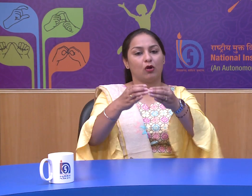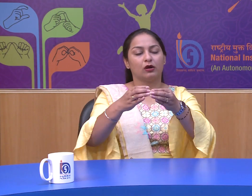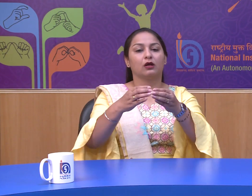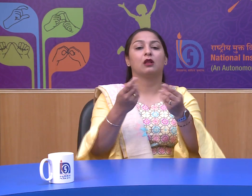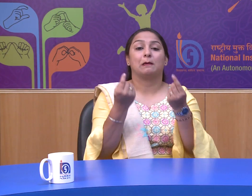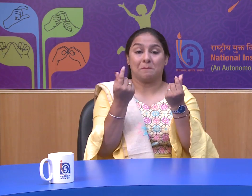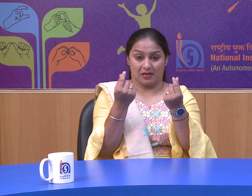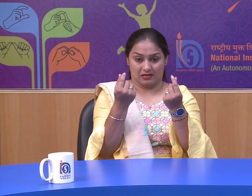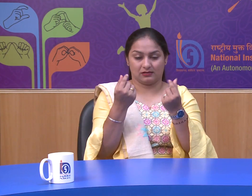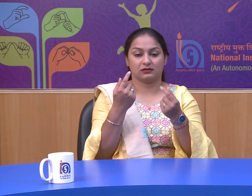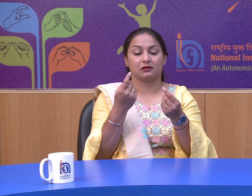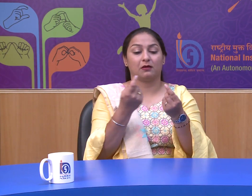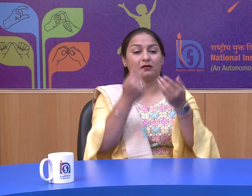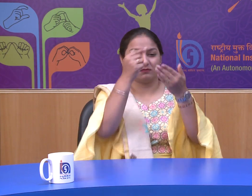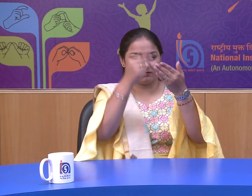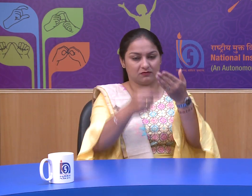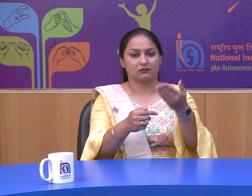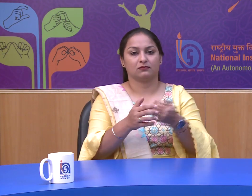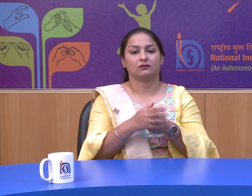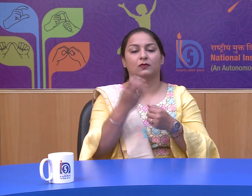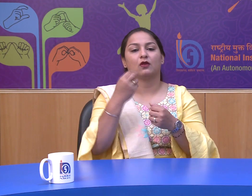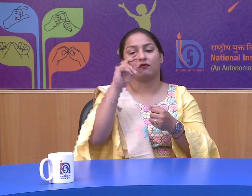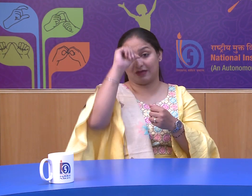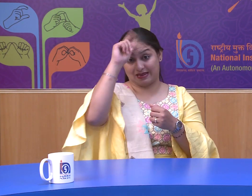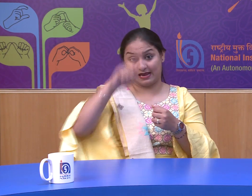economical aspects of Indian society.